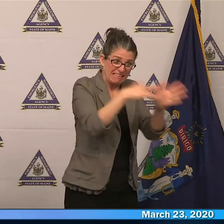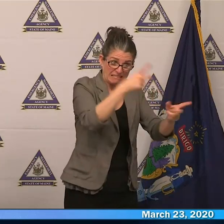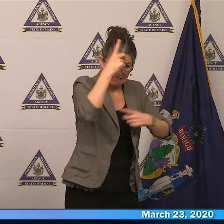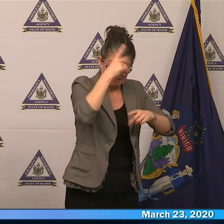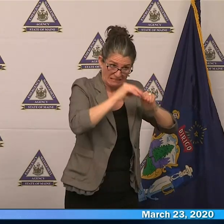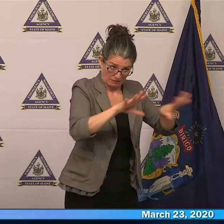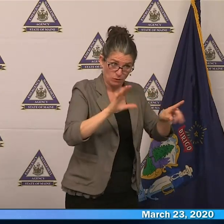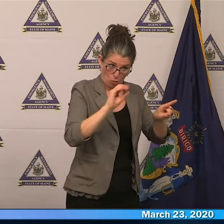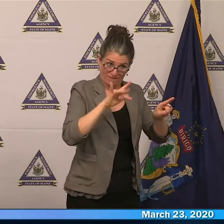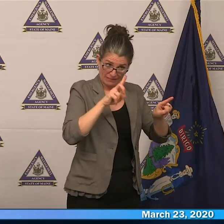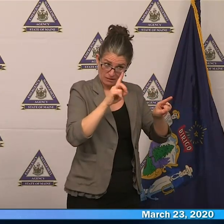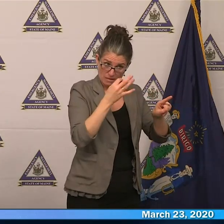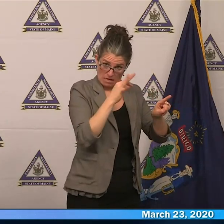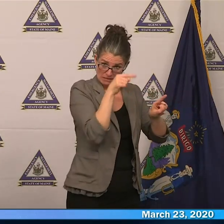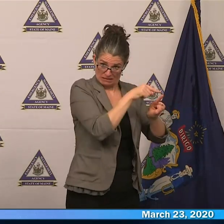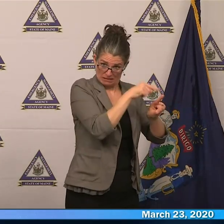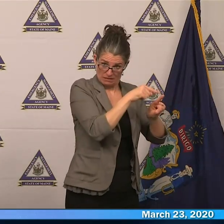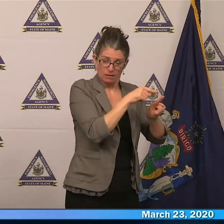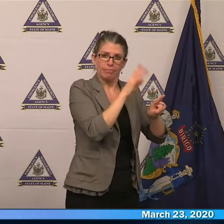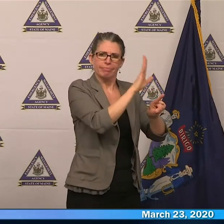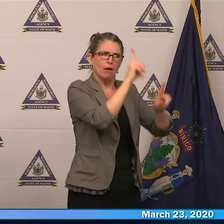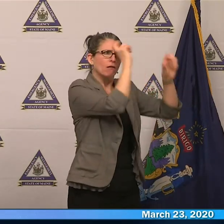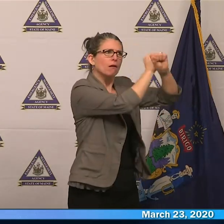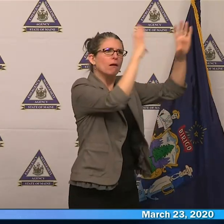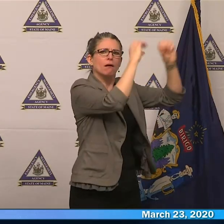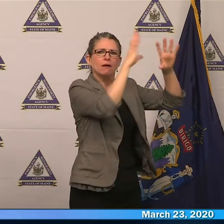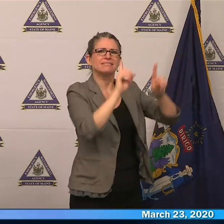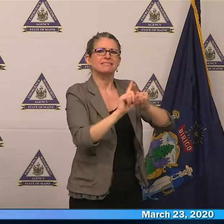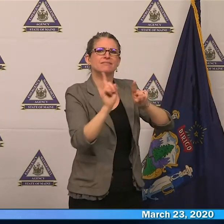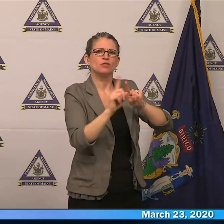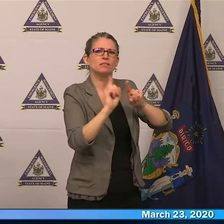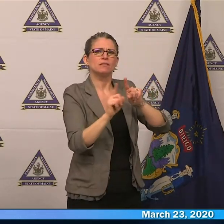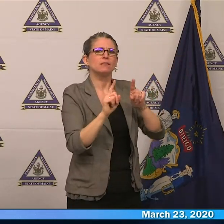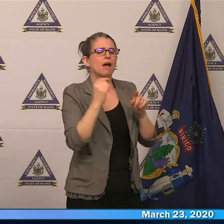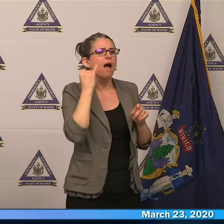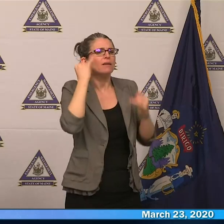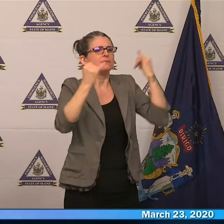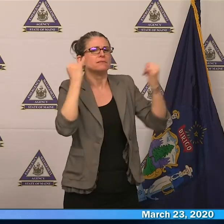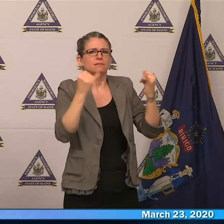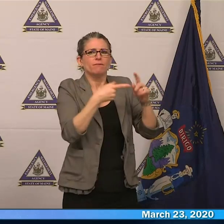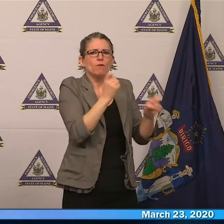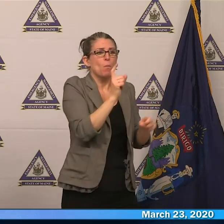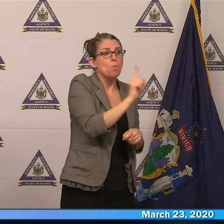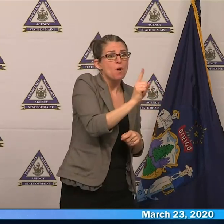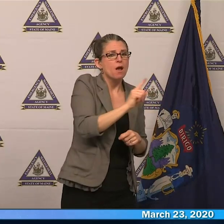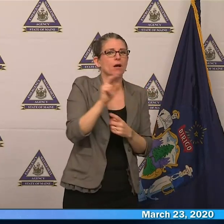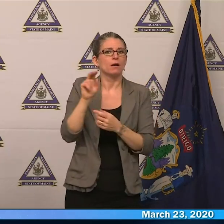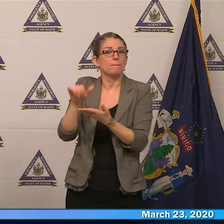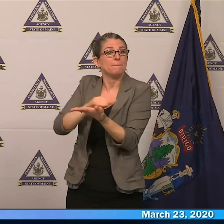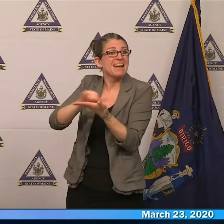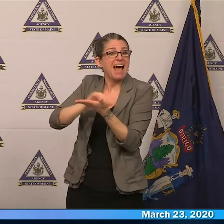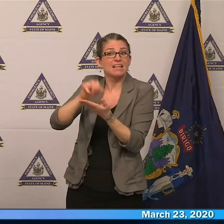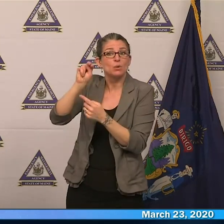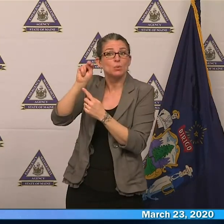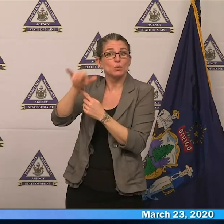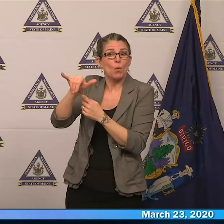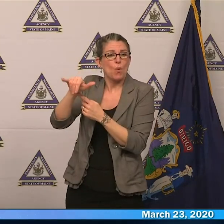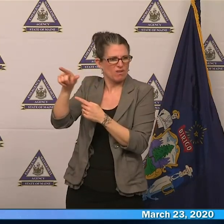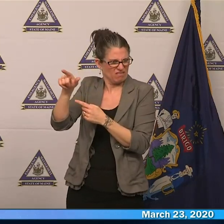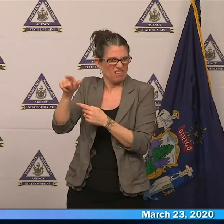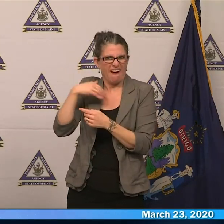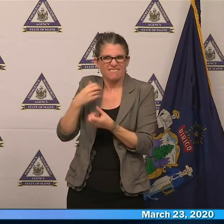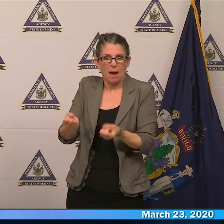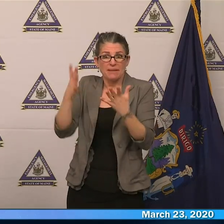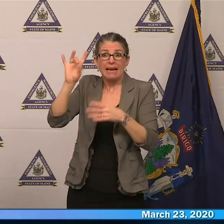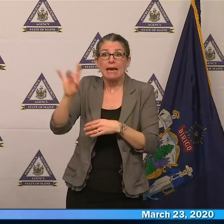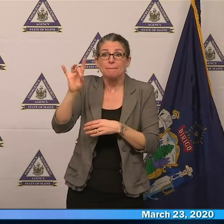1.6 million people in Manhattan alone, an island of 23 square miles. There are 1.3 million